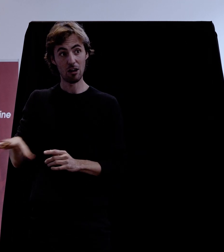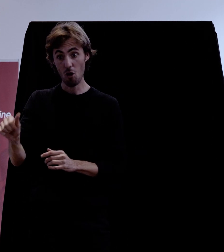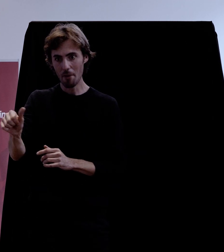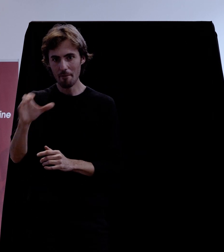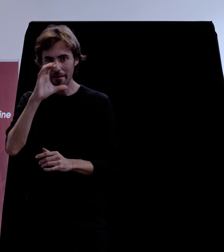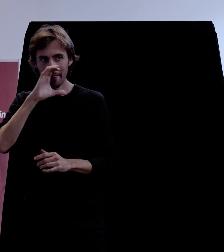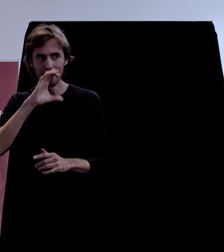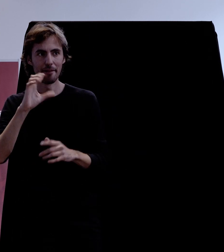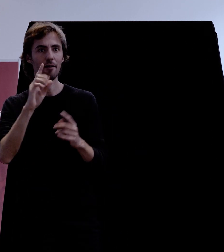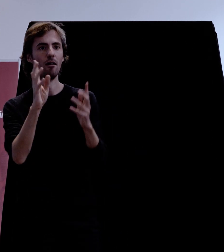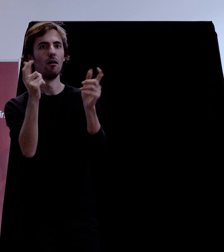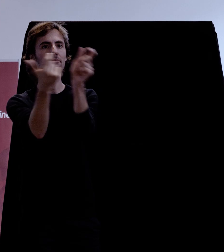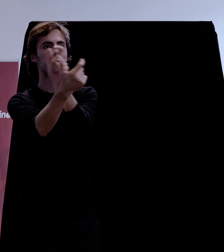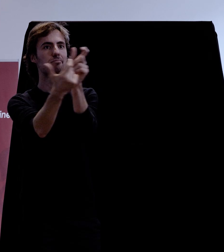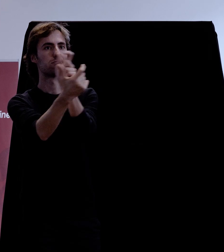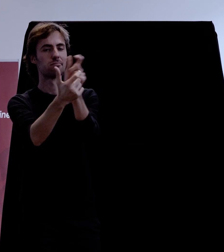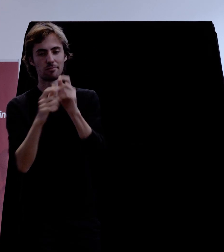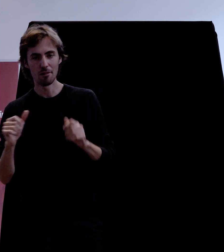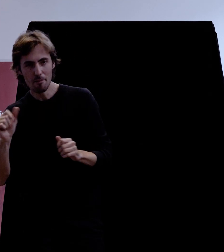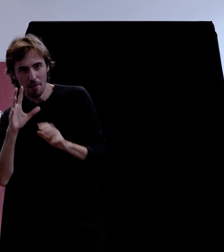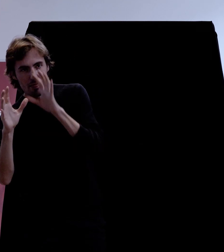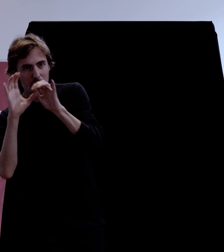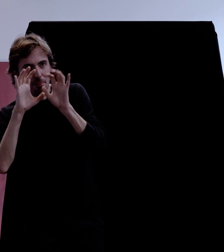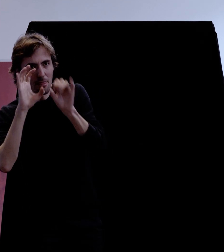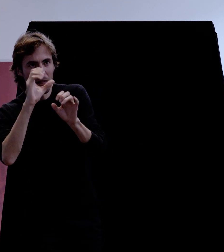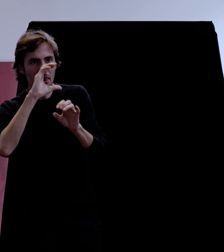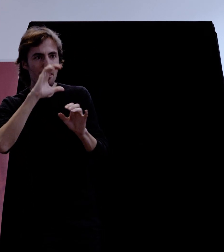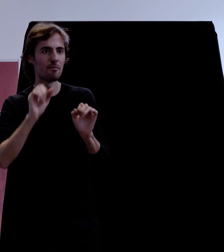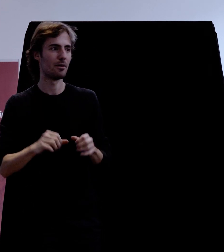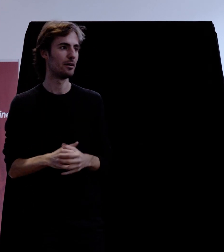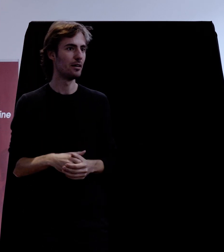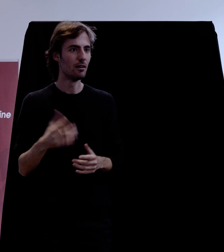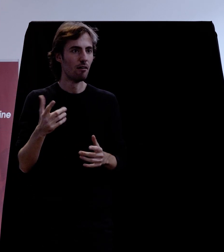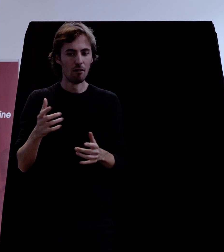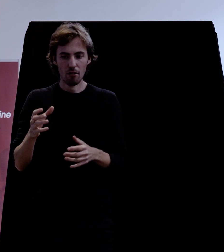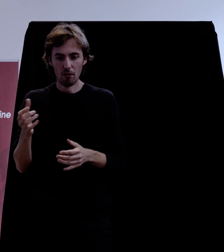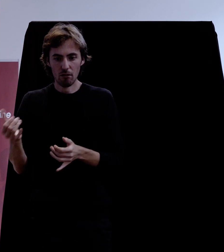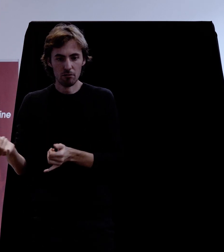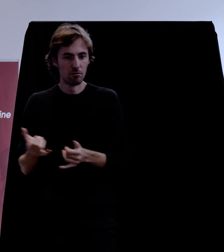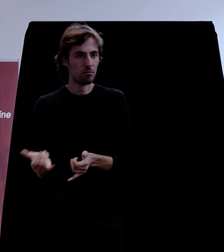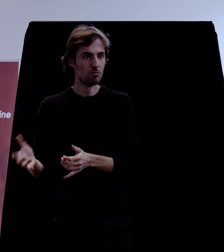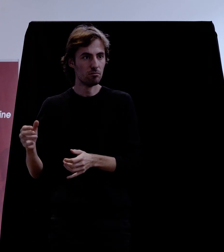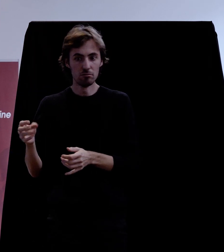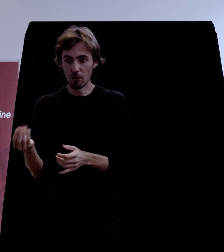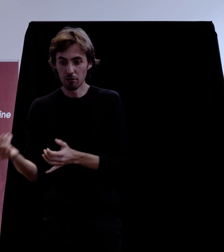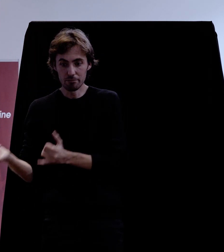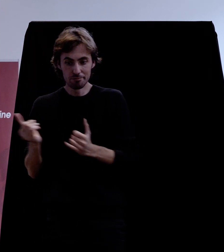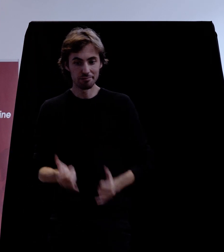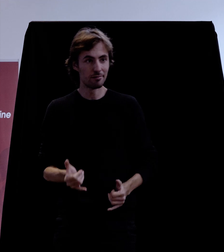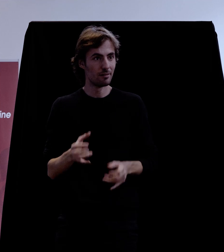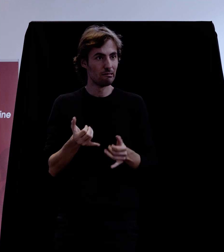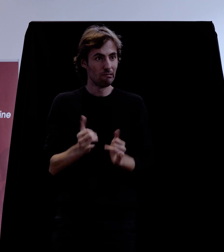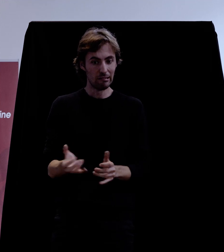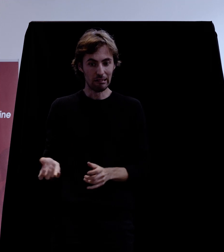little, just climb on my lap. That's not autistic-like behavior, people. That's very different. Now, my own